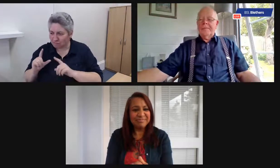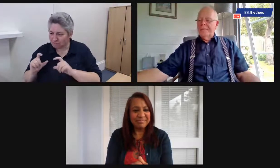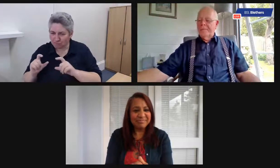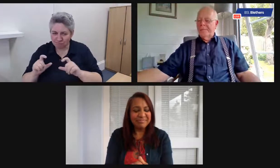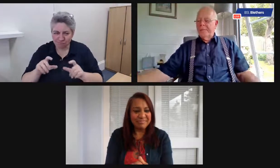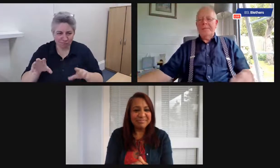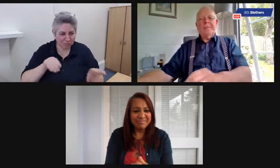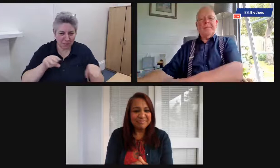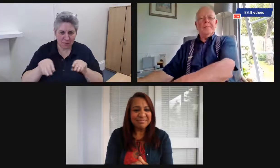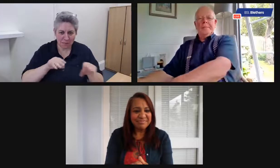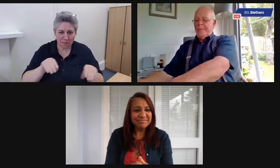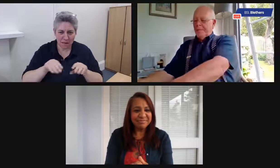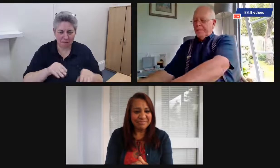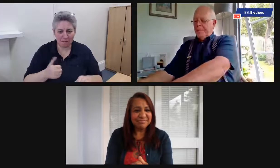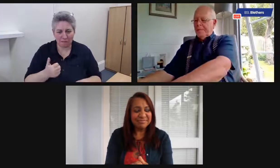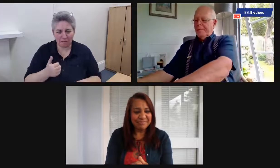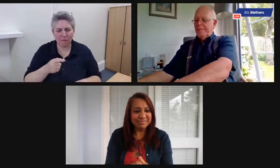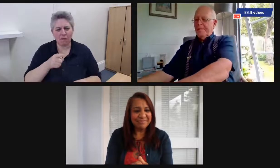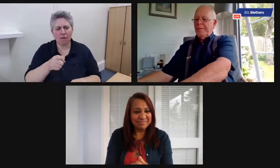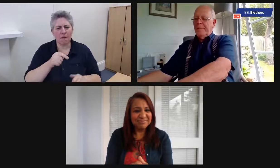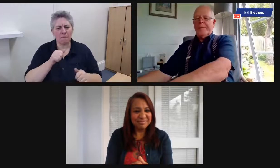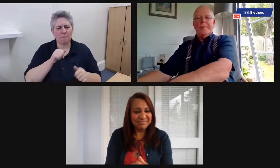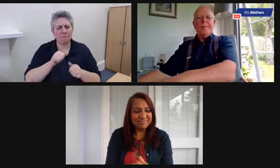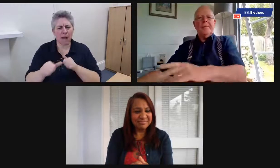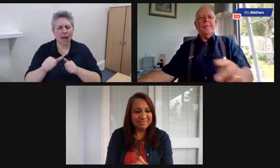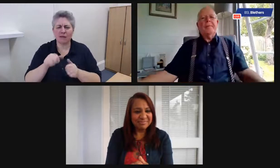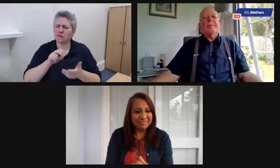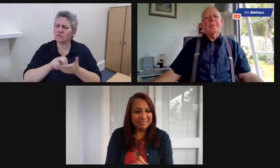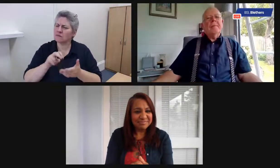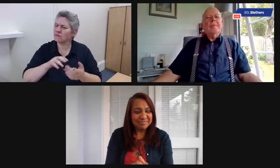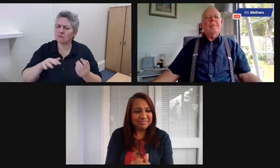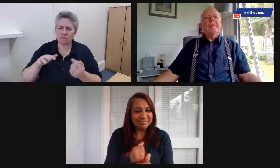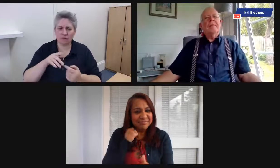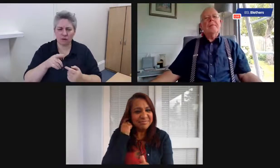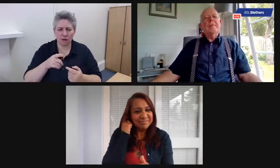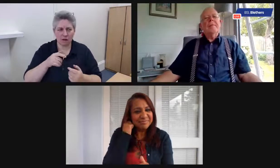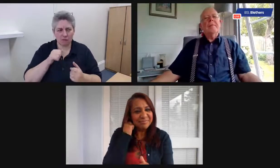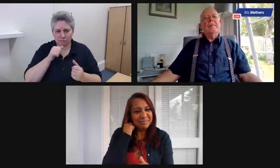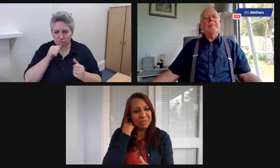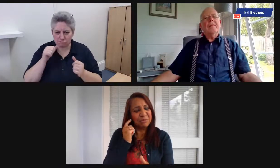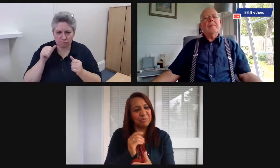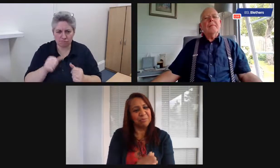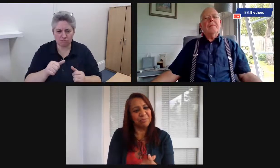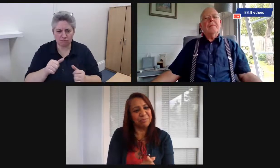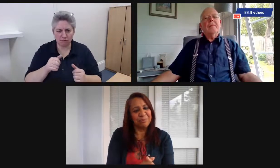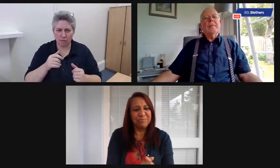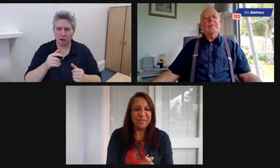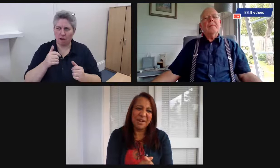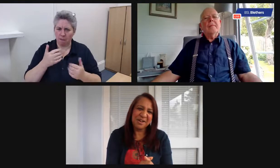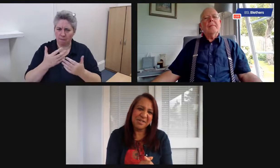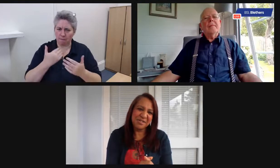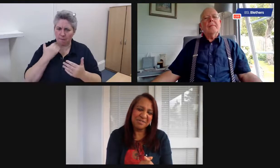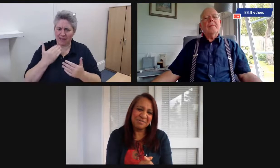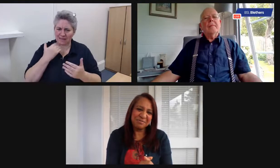going there, but coming back is the education and the gathering information. But can I ask you, Manjeet, what's been